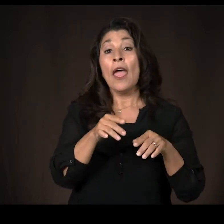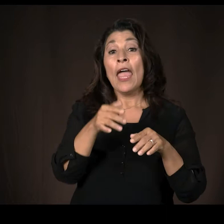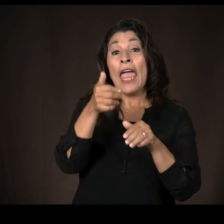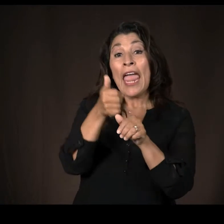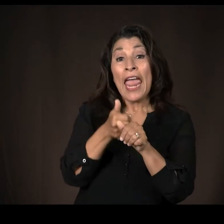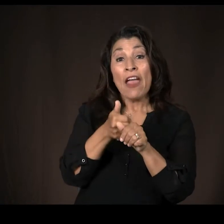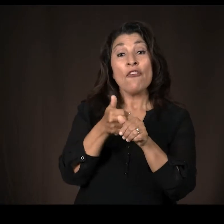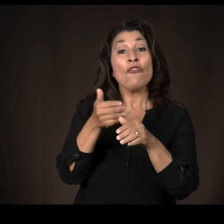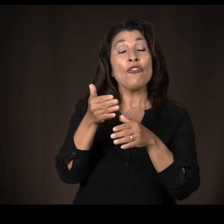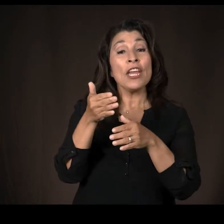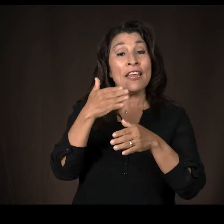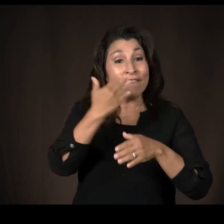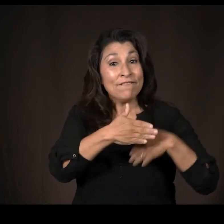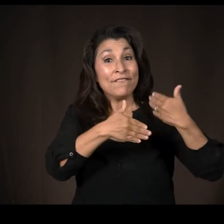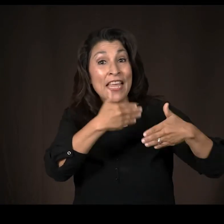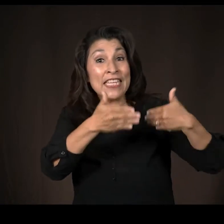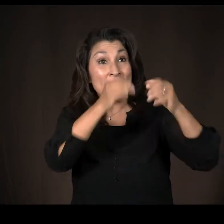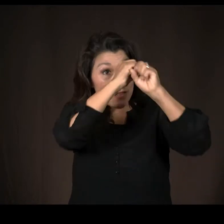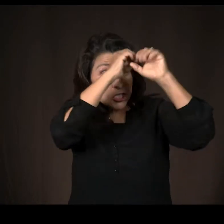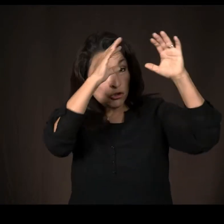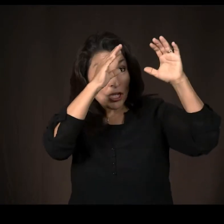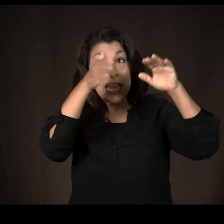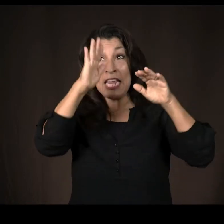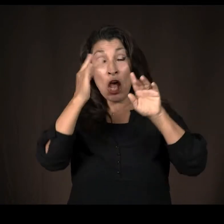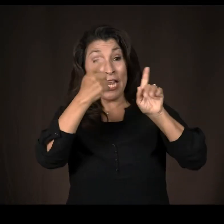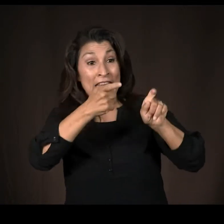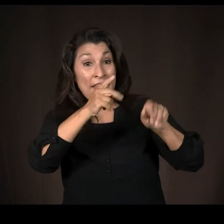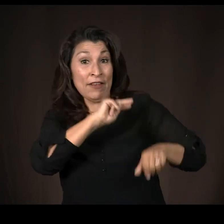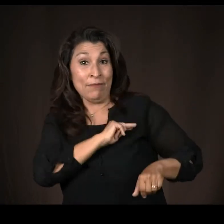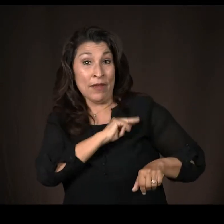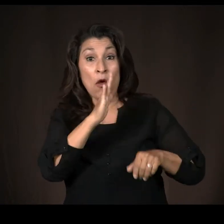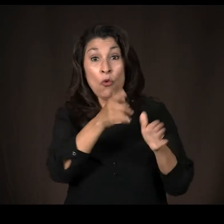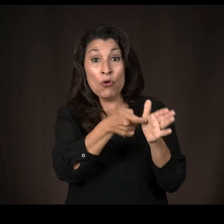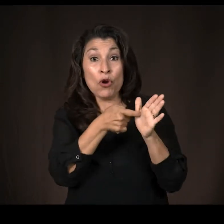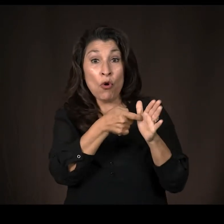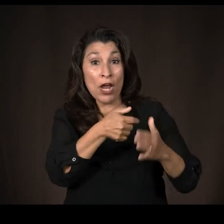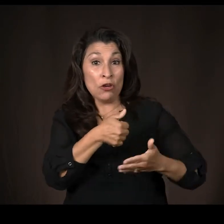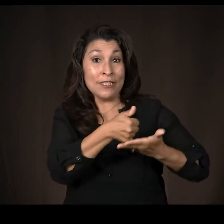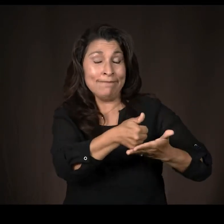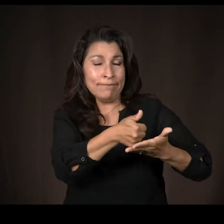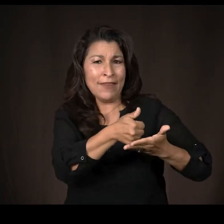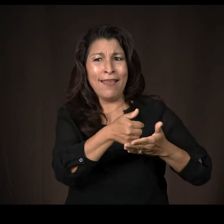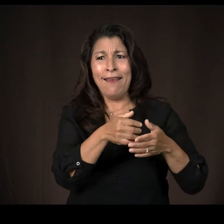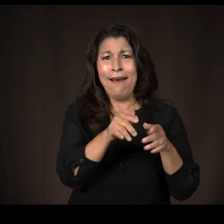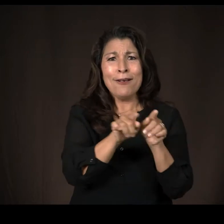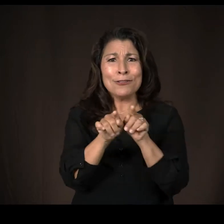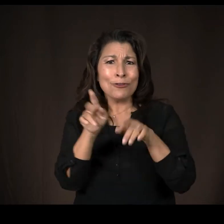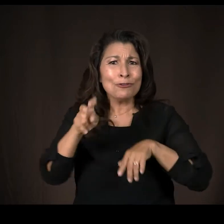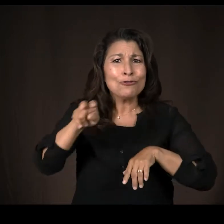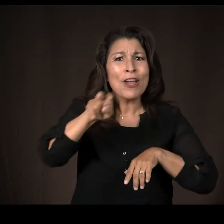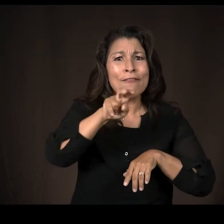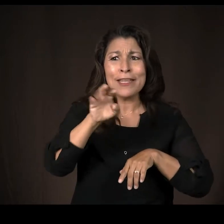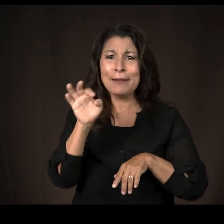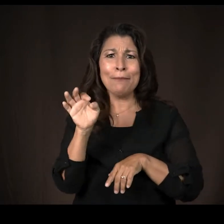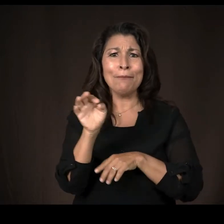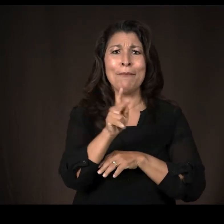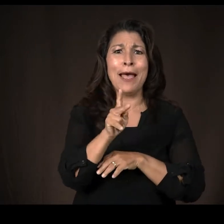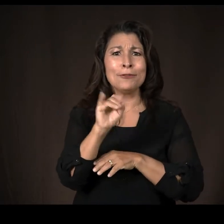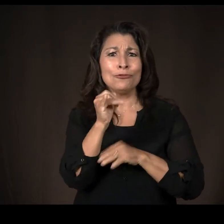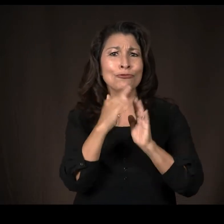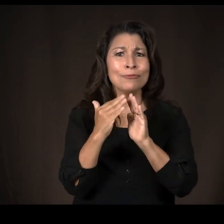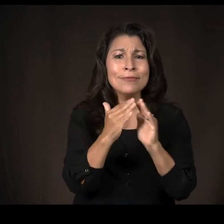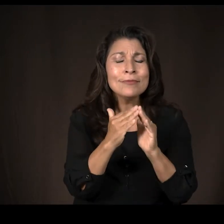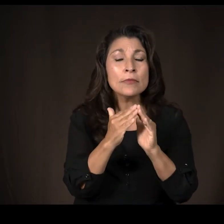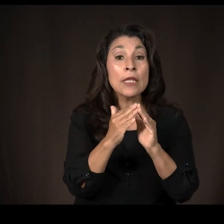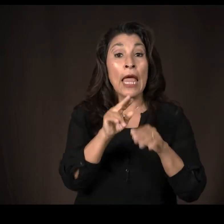In fact, every phase of the dream that God gave Nehemiah would require assistance, even just traveling back to